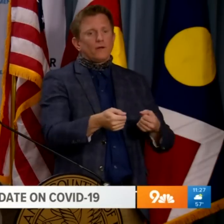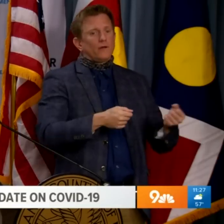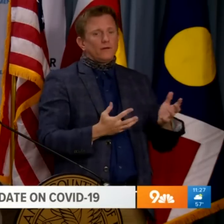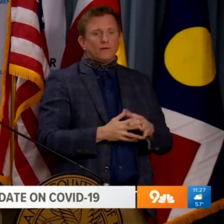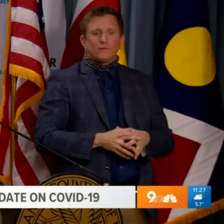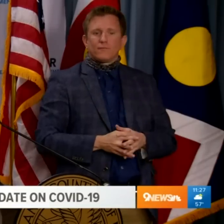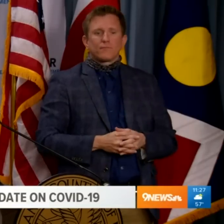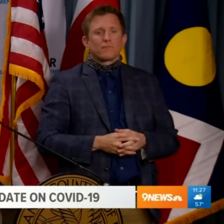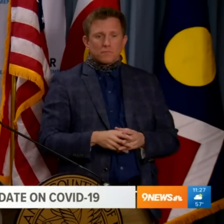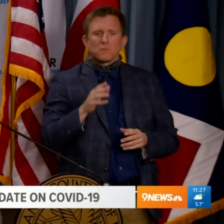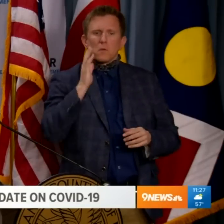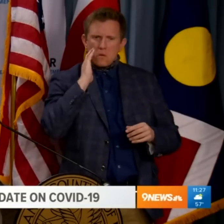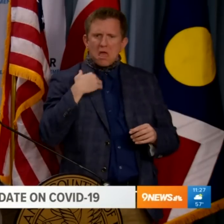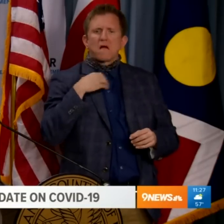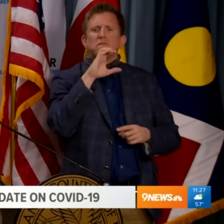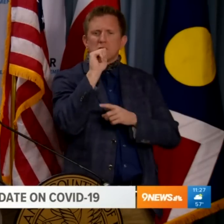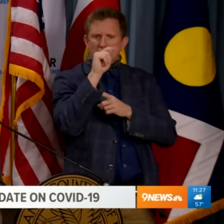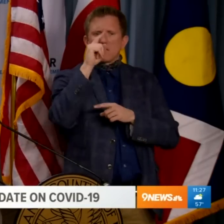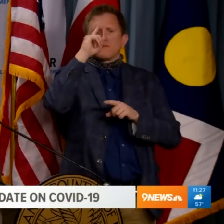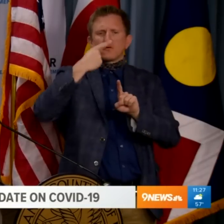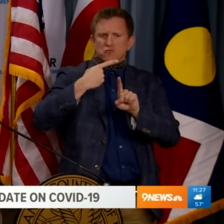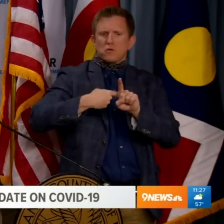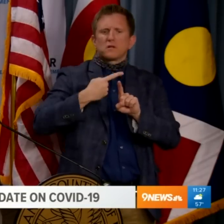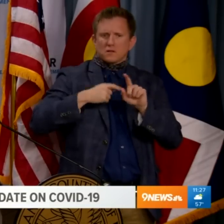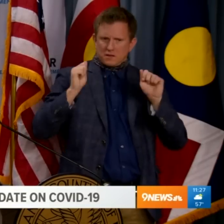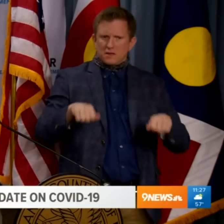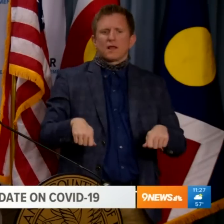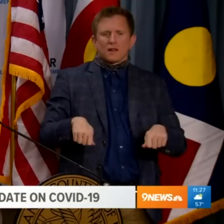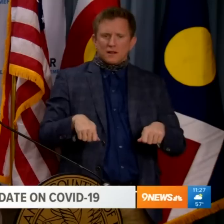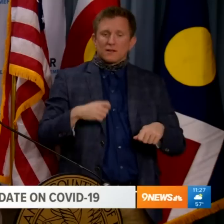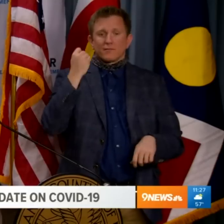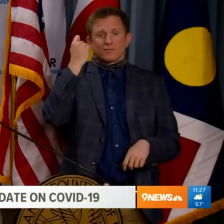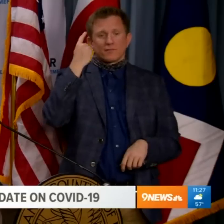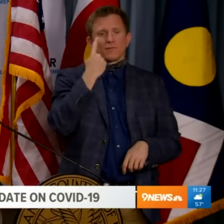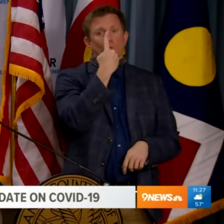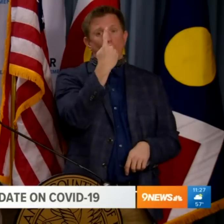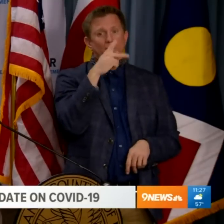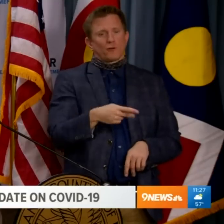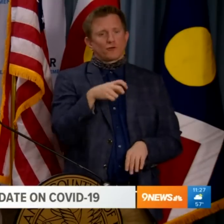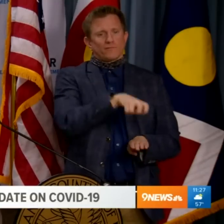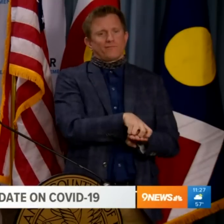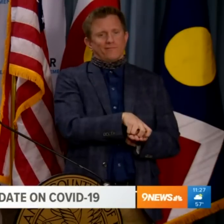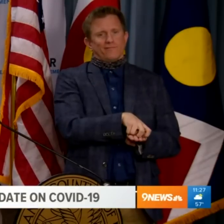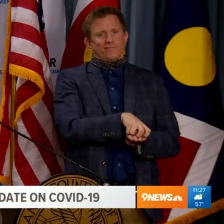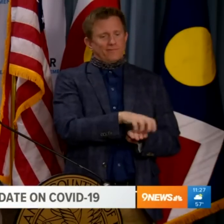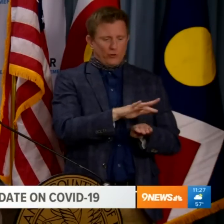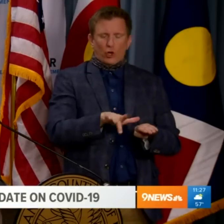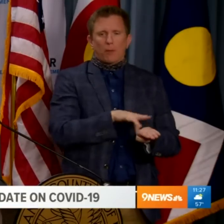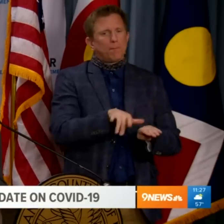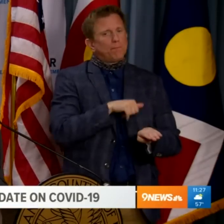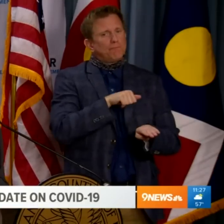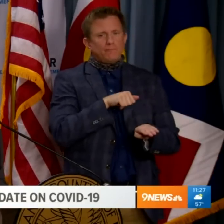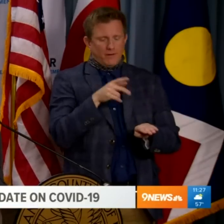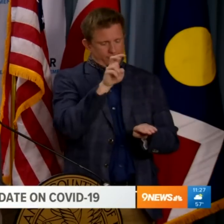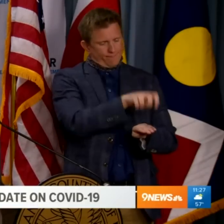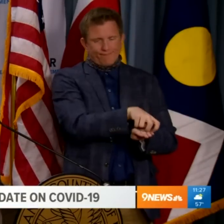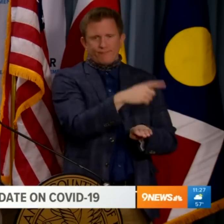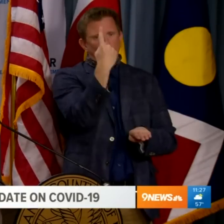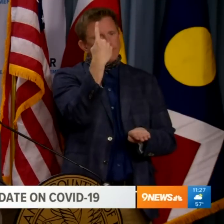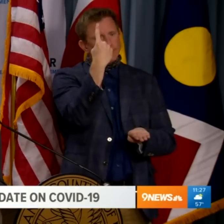the great driver that your friend may have. You have to use your own equipment. That includes bags, clubs,